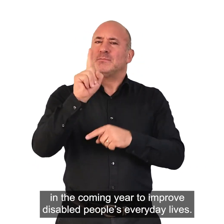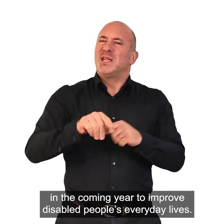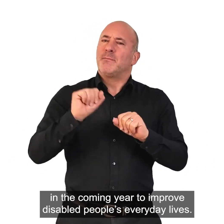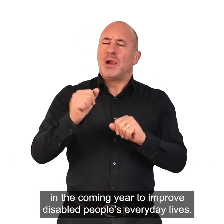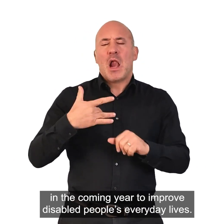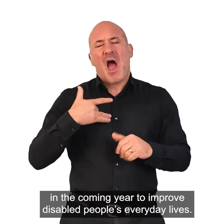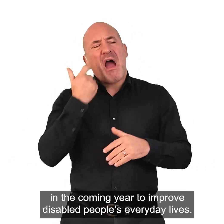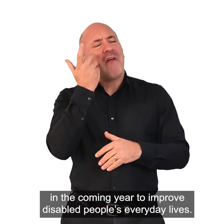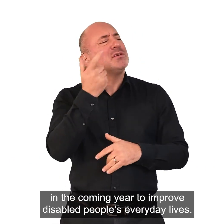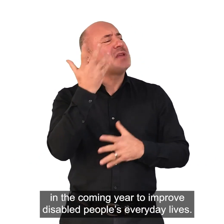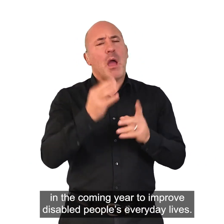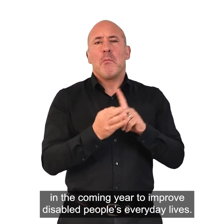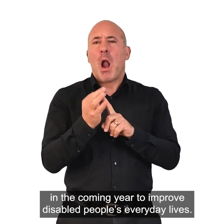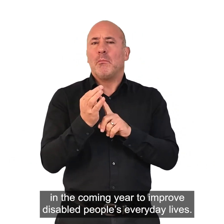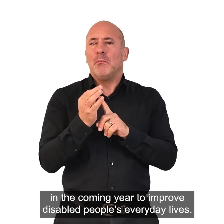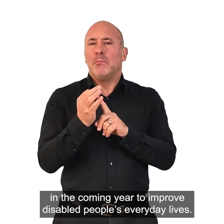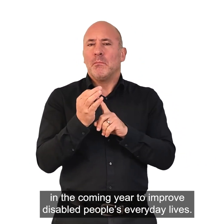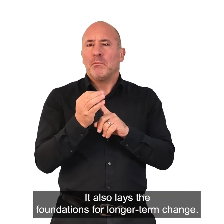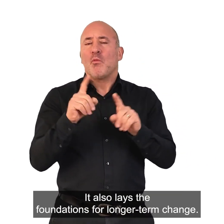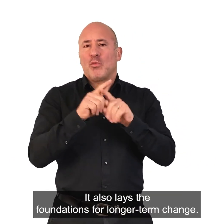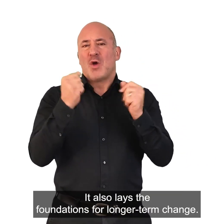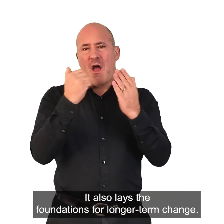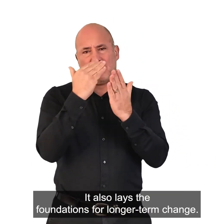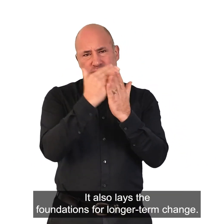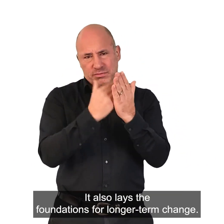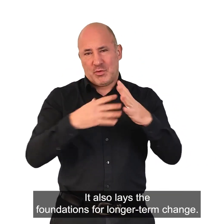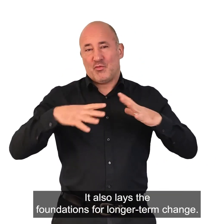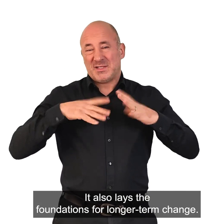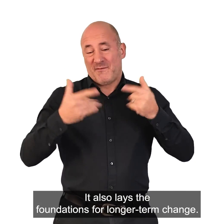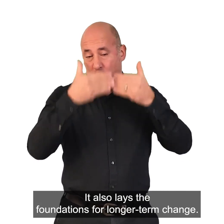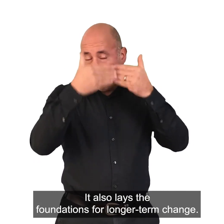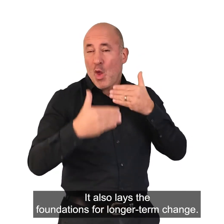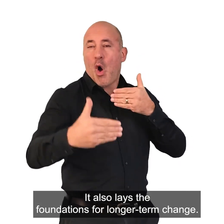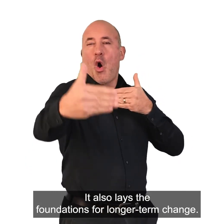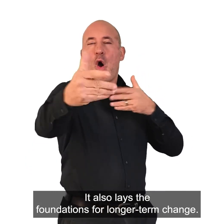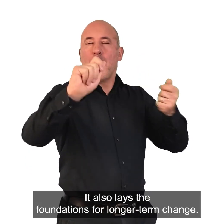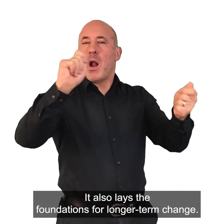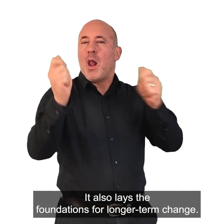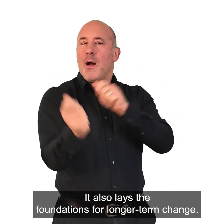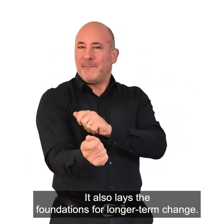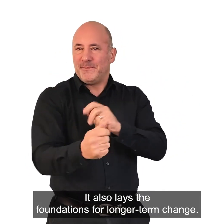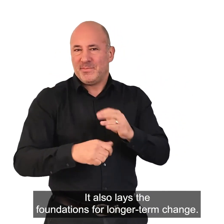in the coming year to improve disabled people's everyday lives. It also lays the foundations for longer-term